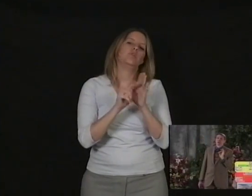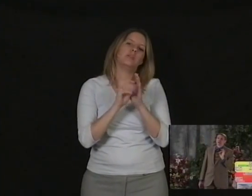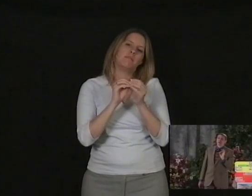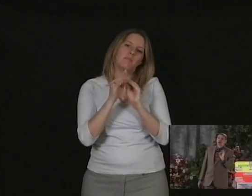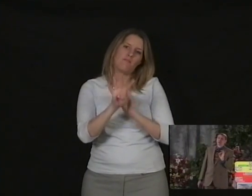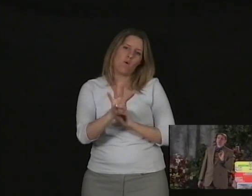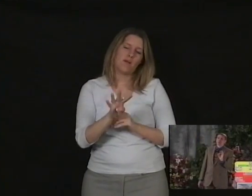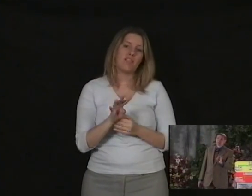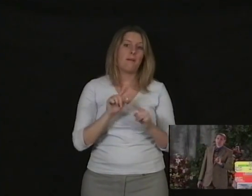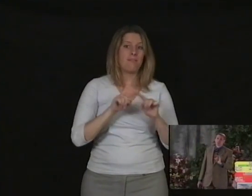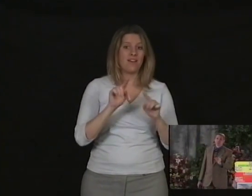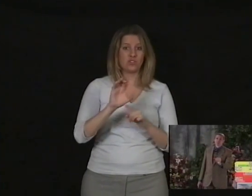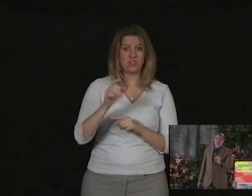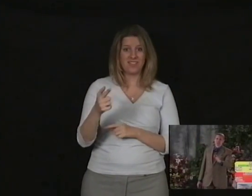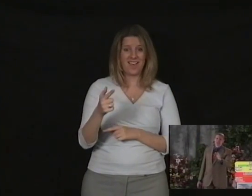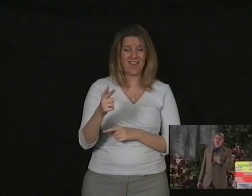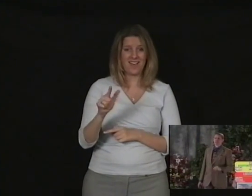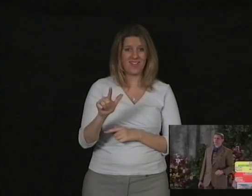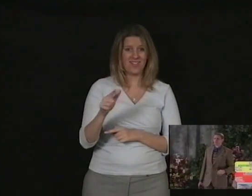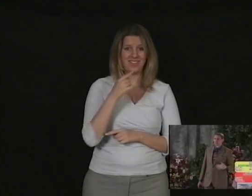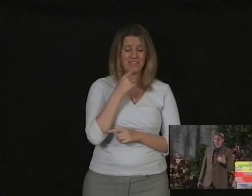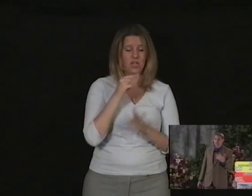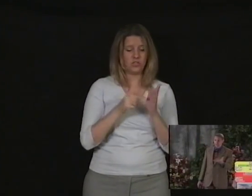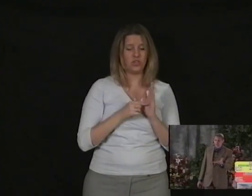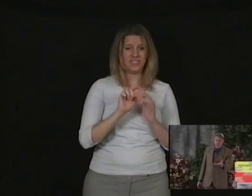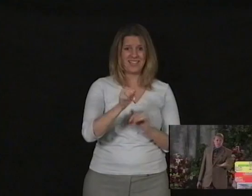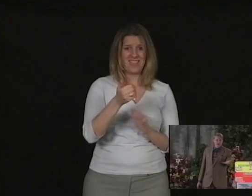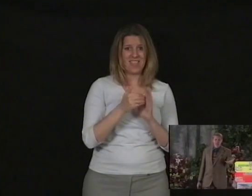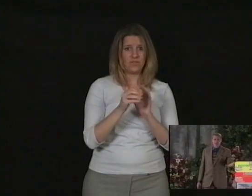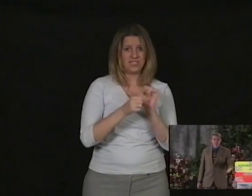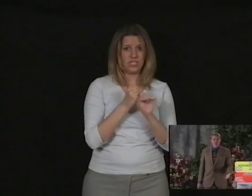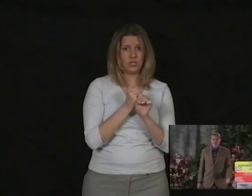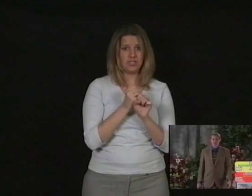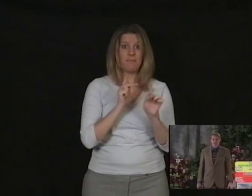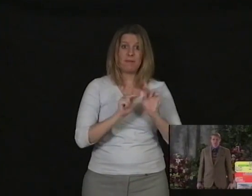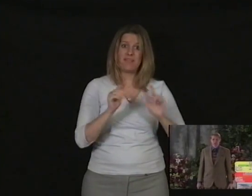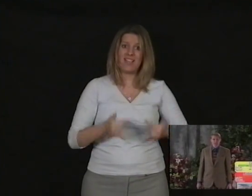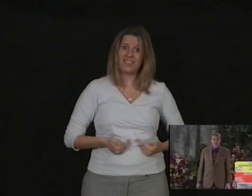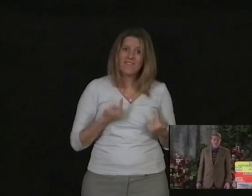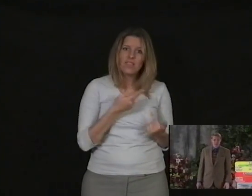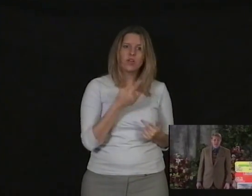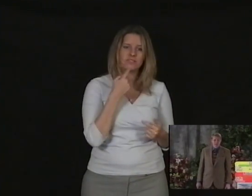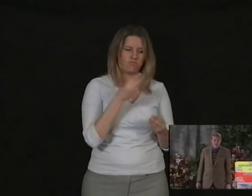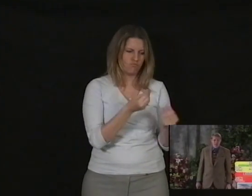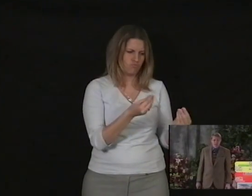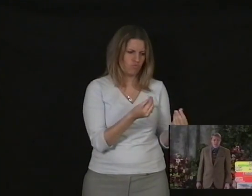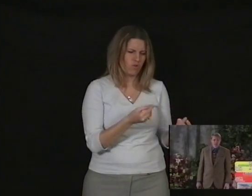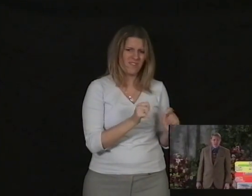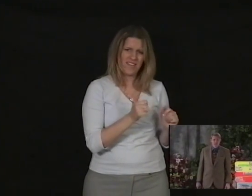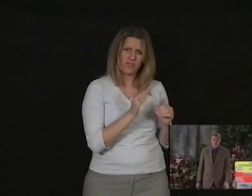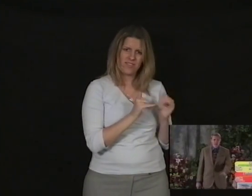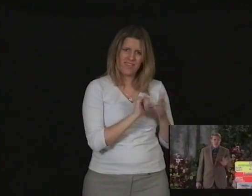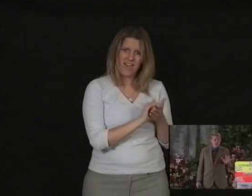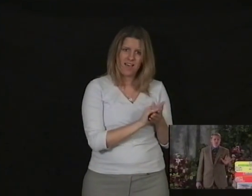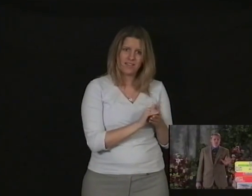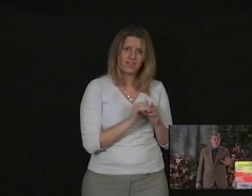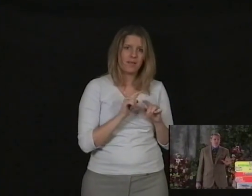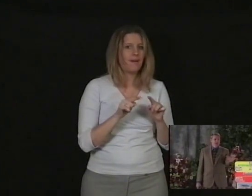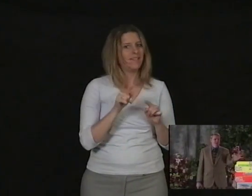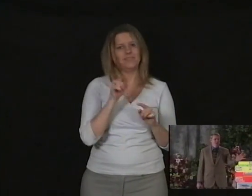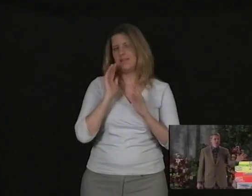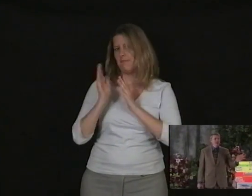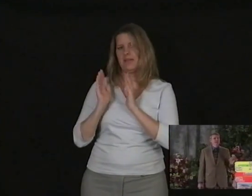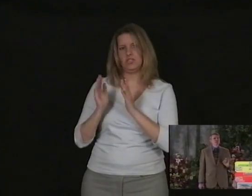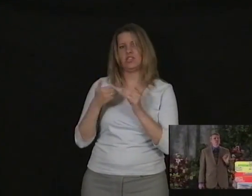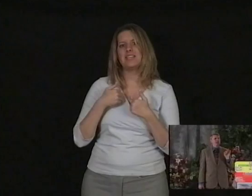But Lyell, the people, he said it took 10,000 years. The people that lived there said, hey, it erodes much faster than that. But he didn't listen to them.